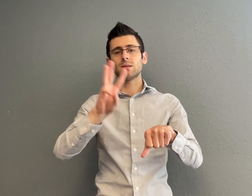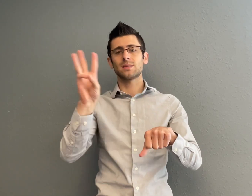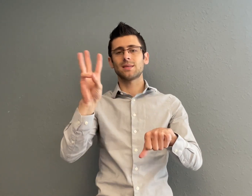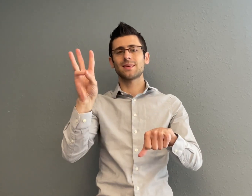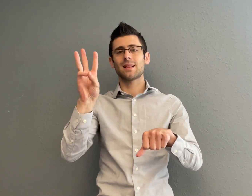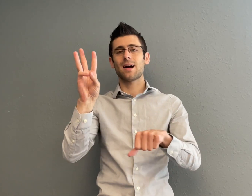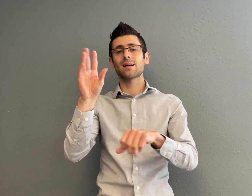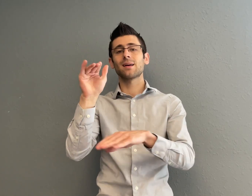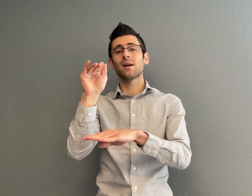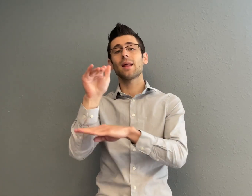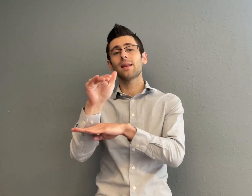6 o'clock at night.